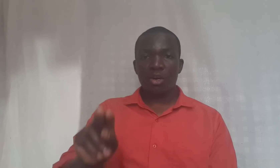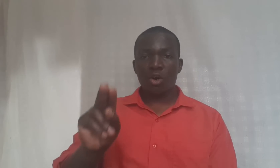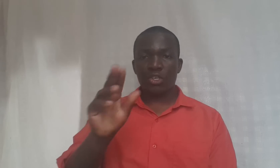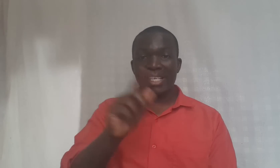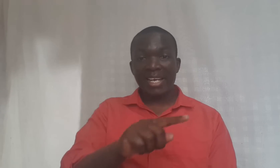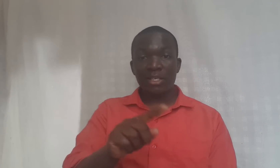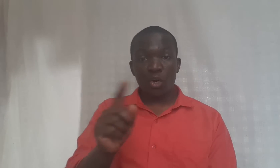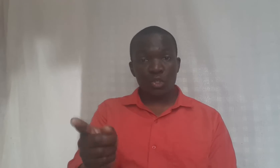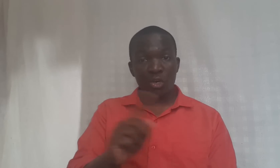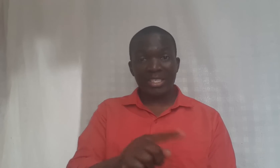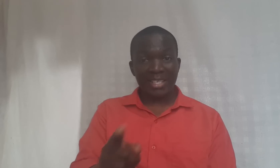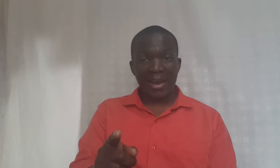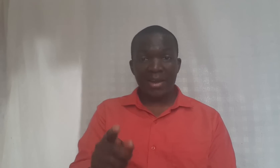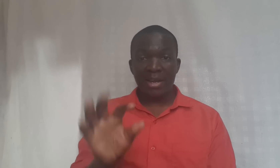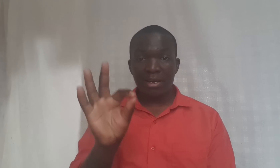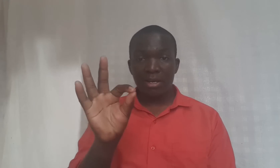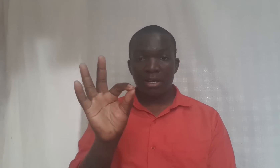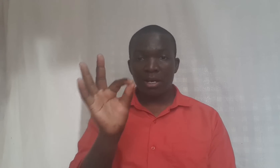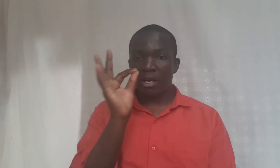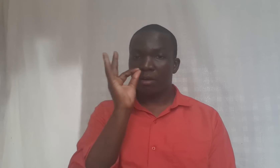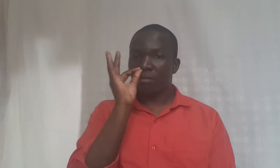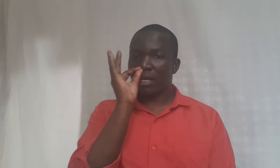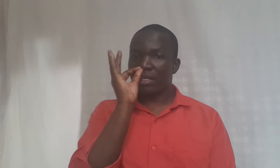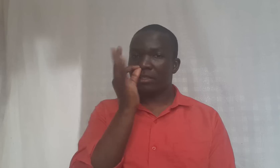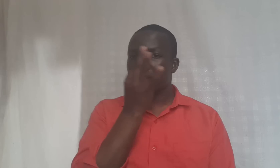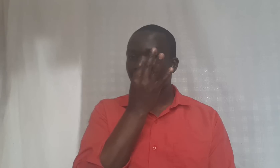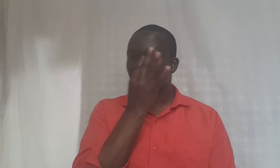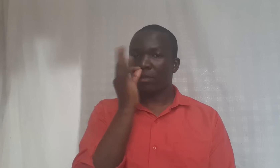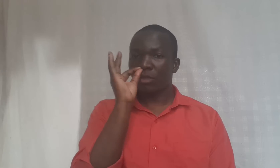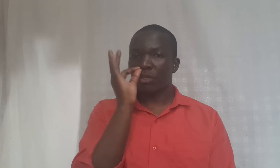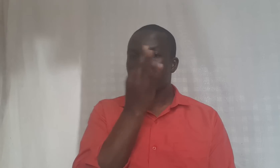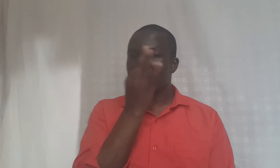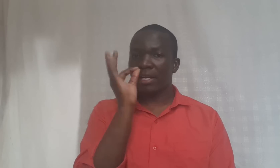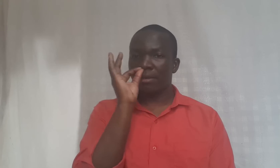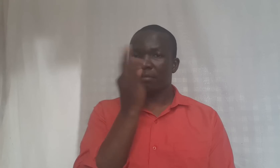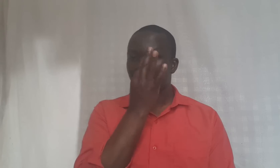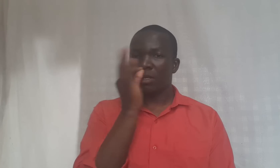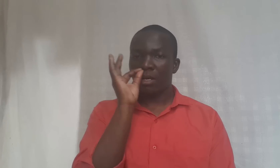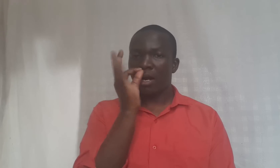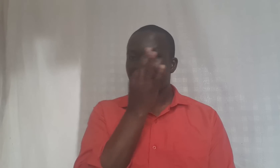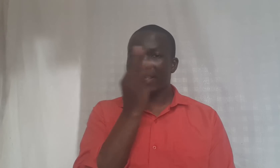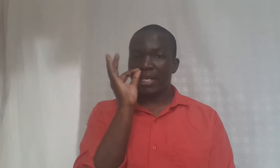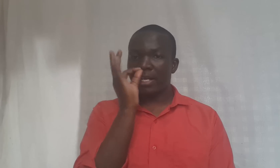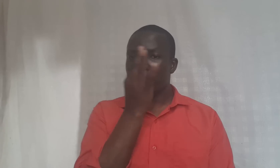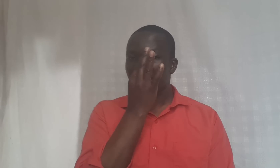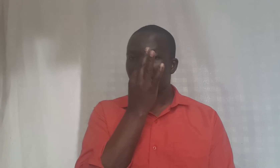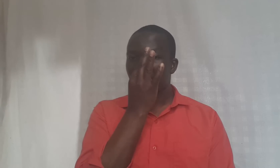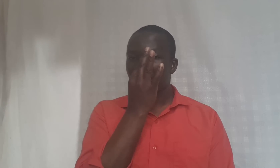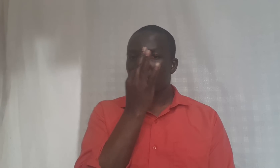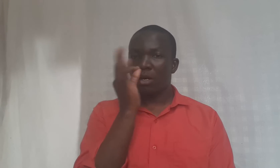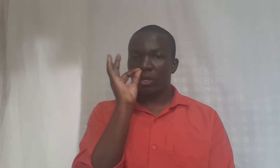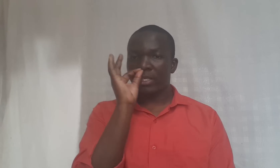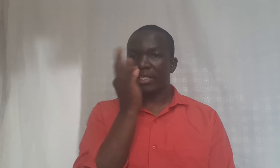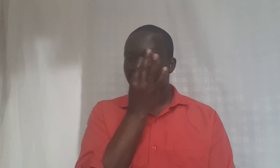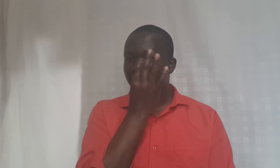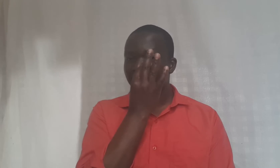Or Nyeri also is signed like this. So this Nyeri. Either Nyeri, Nyeri, just